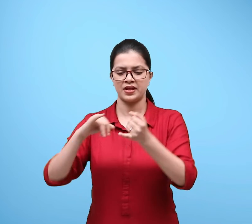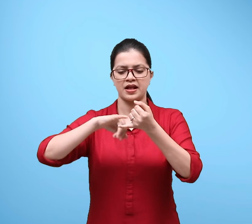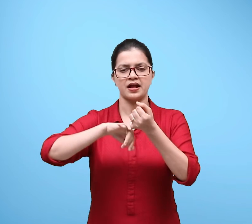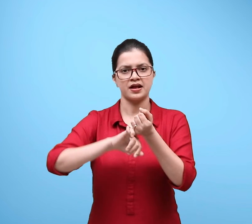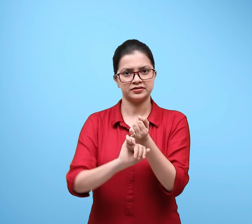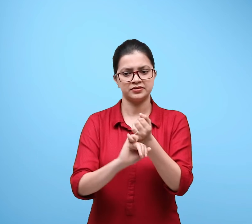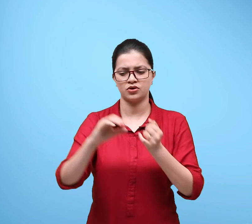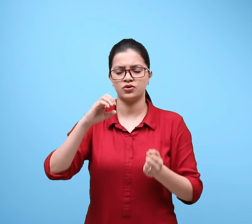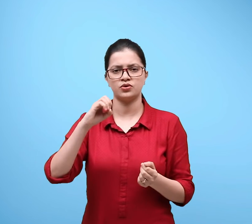soluble,